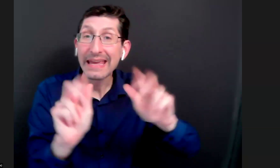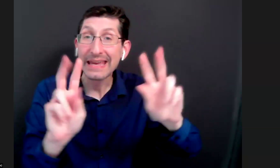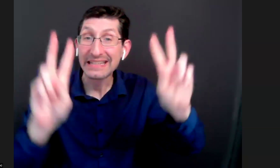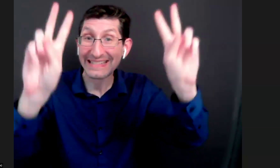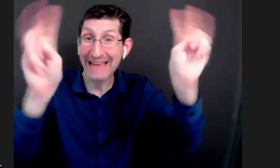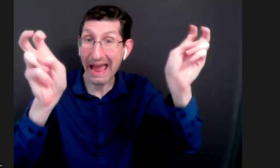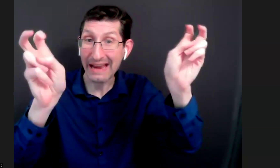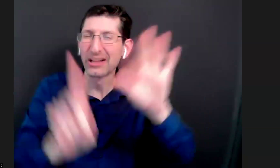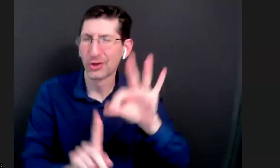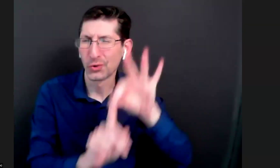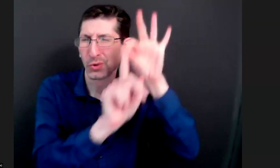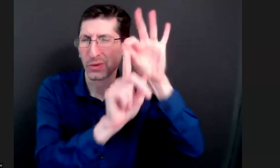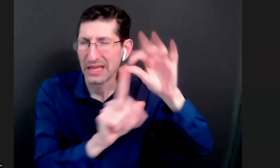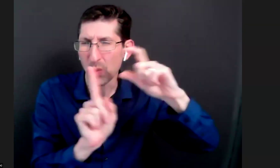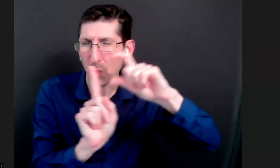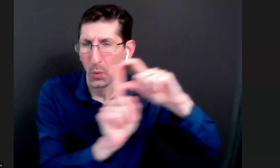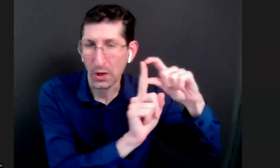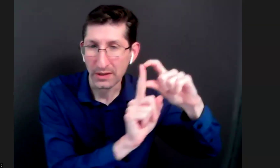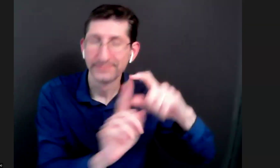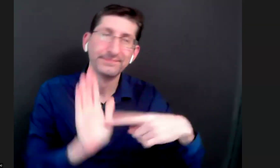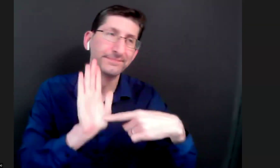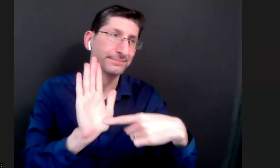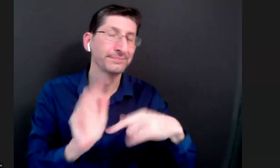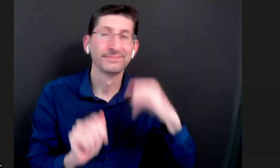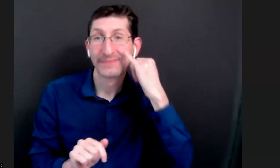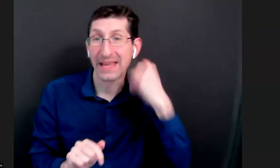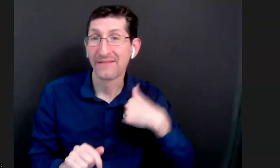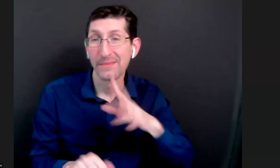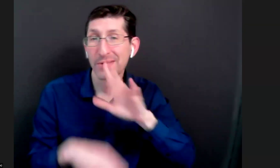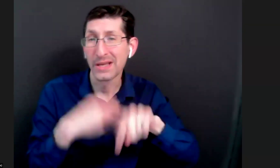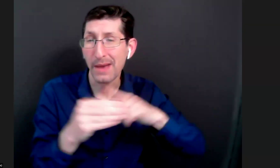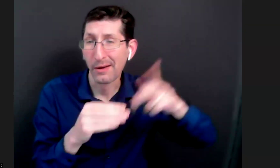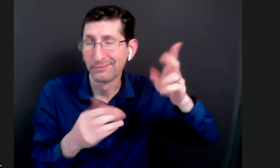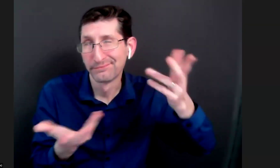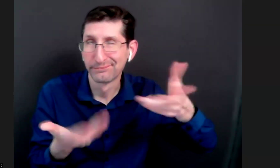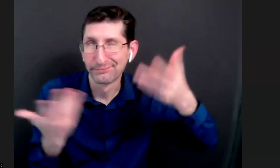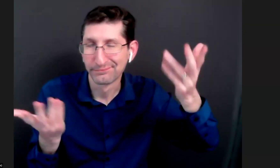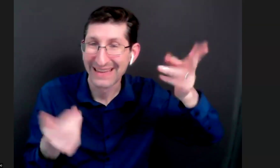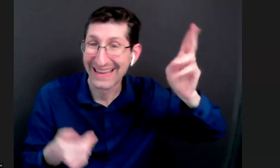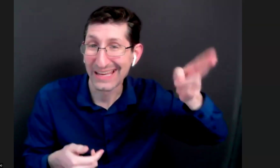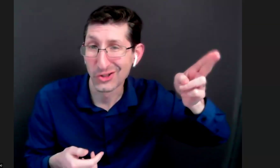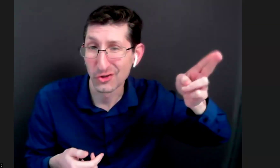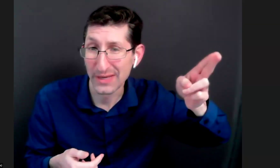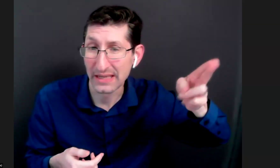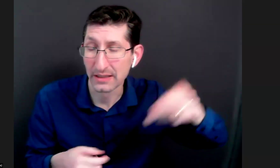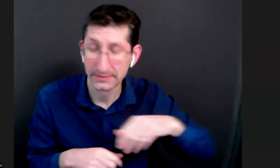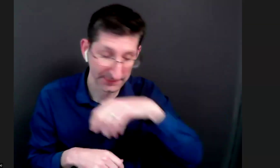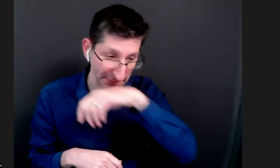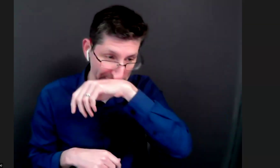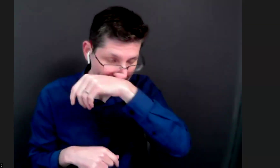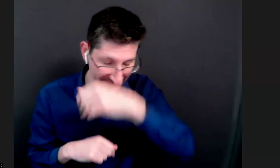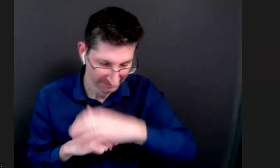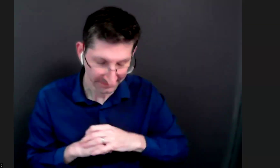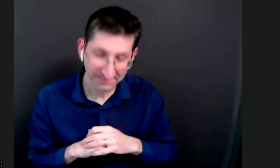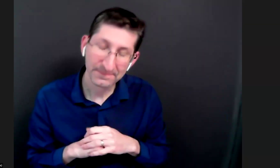So for example, if you're doing, like a history presentation or another topic where it